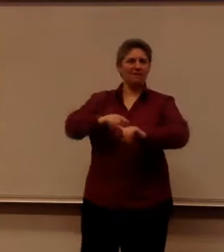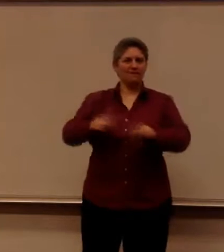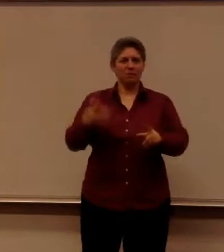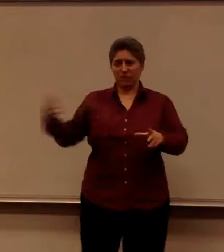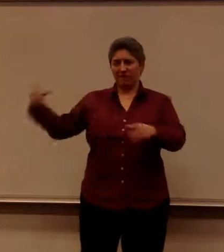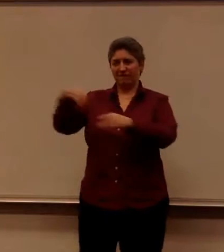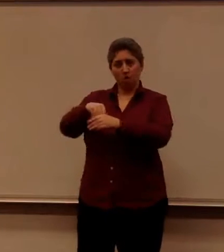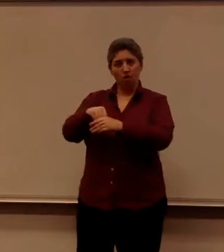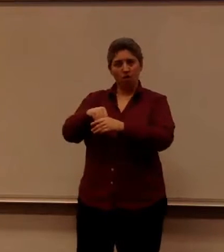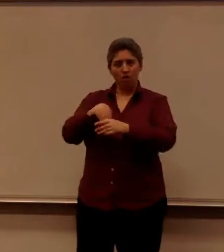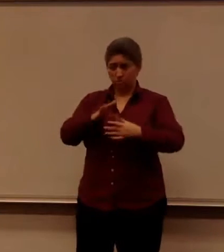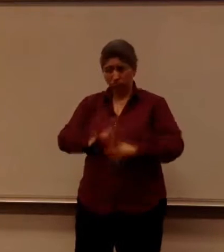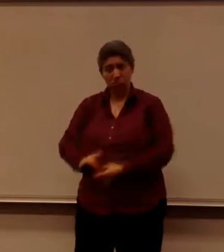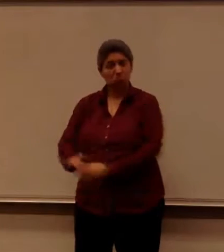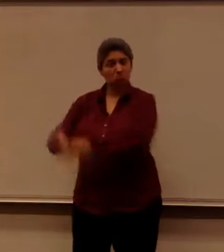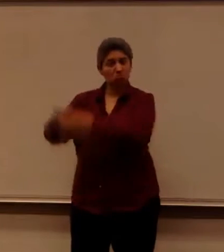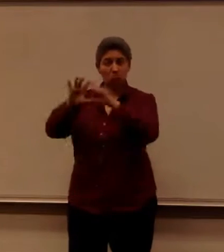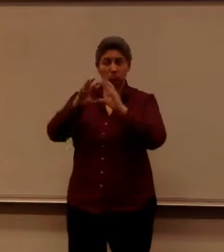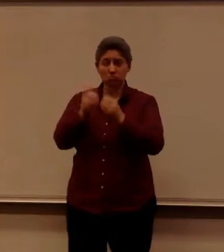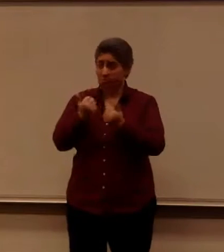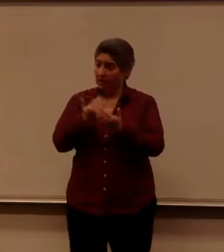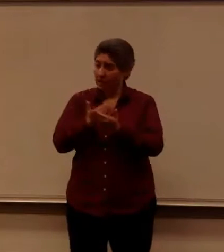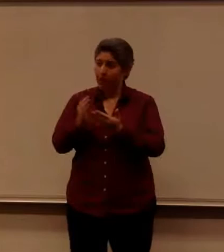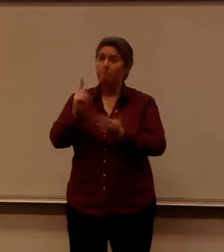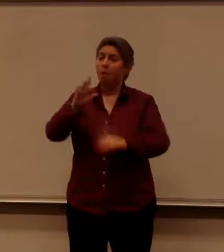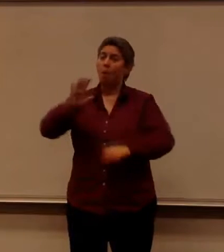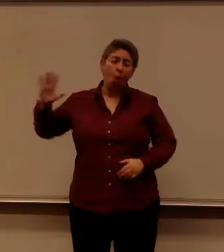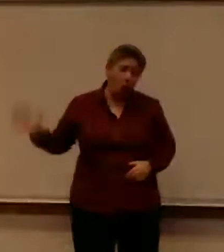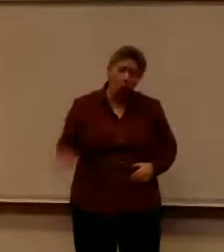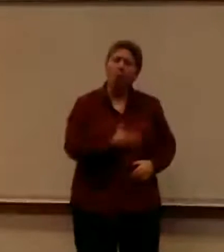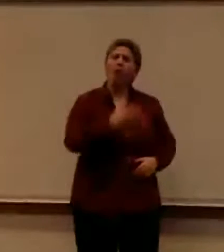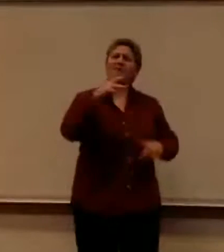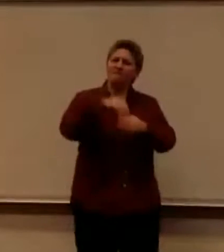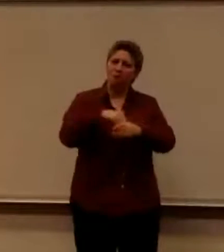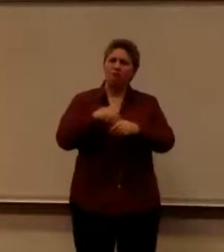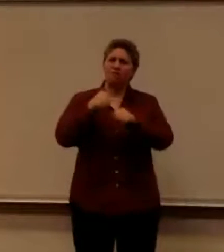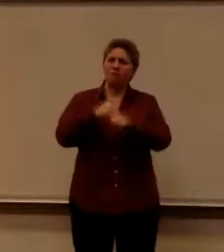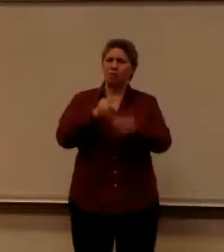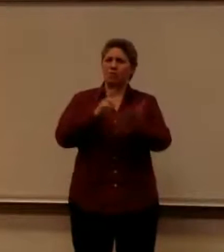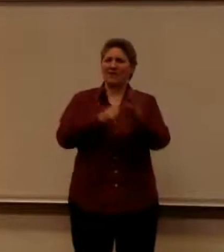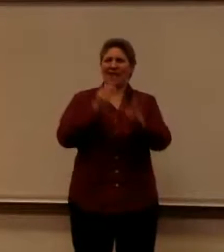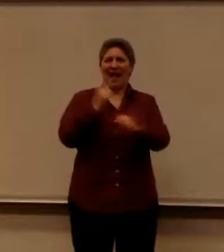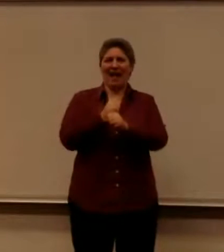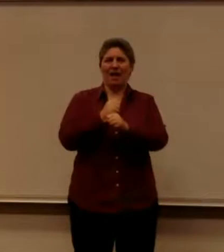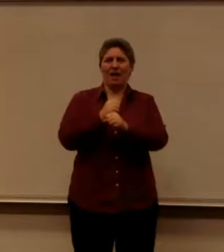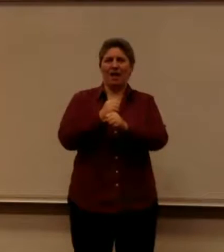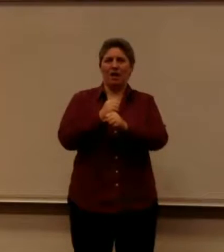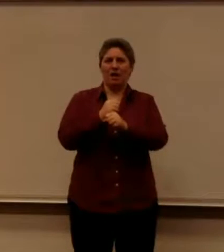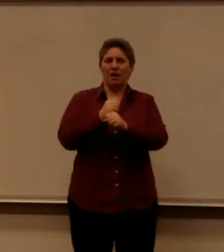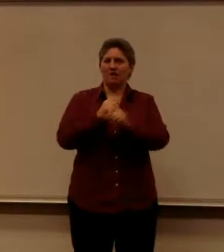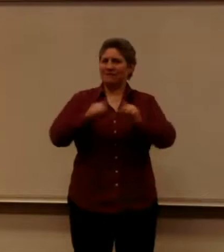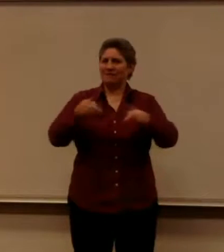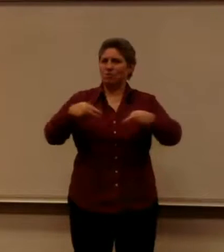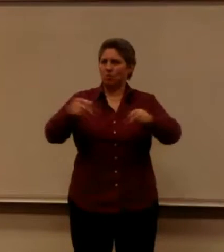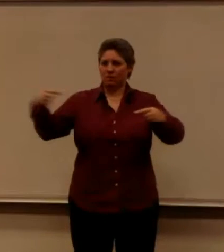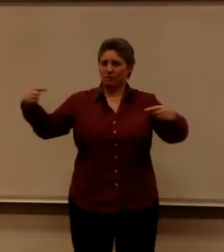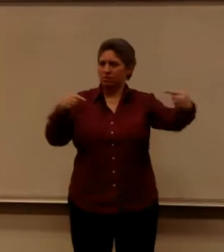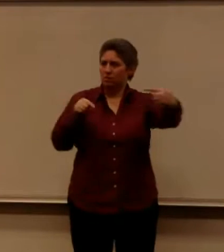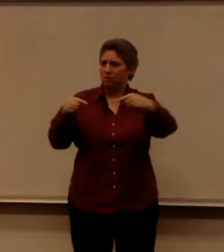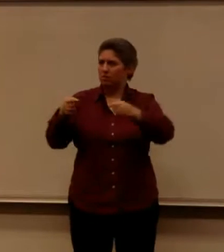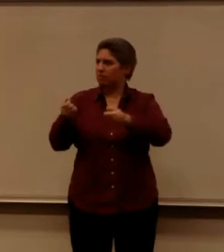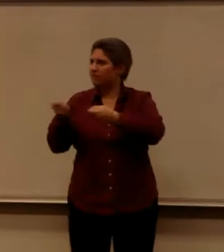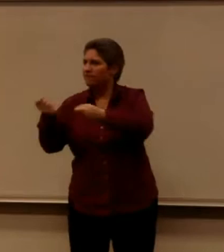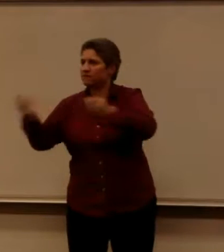made. Obviously, if you're a deaf person who's now an adult, it's like having a parent made to speak for their deaf children. So that everybody